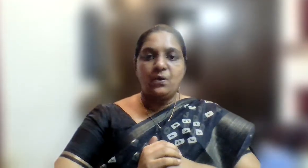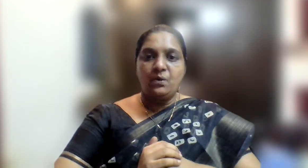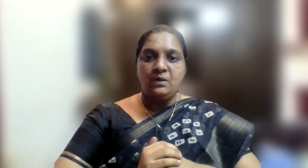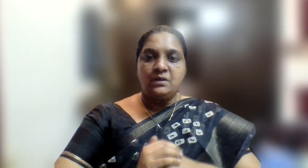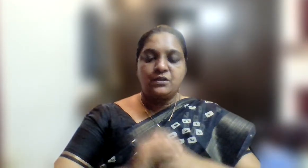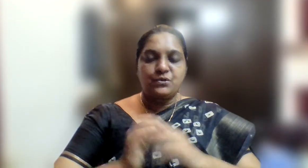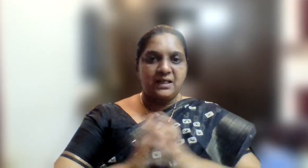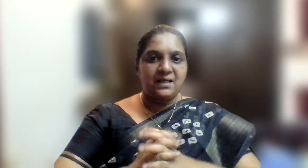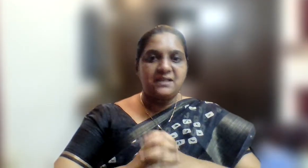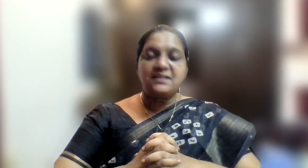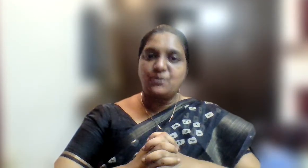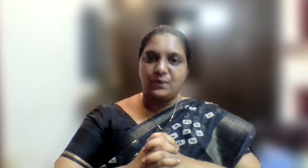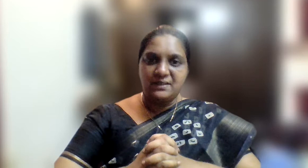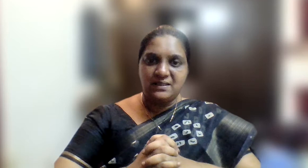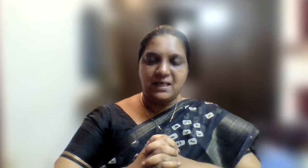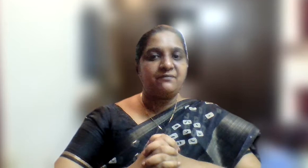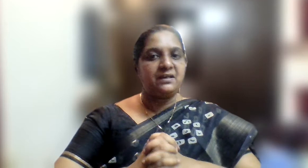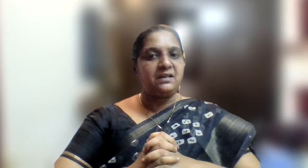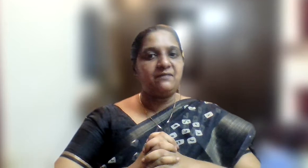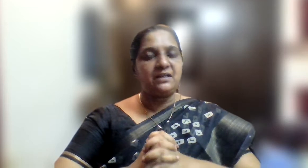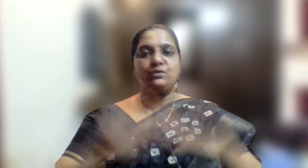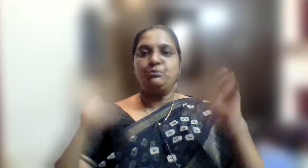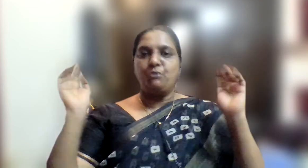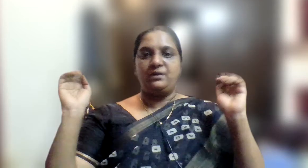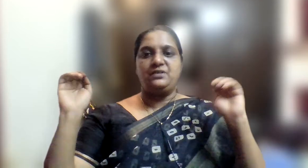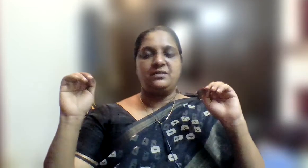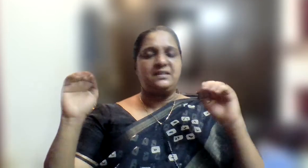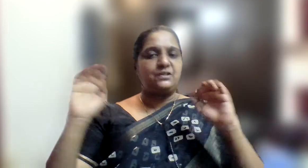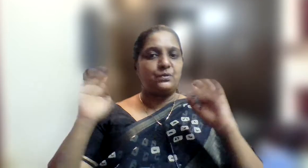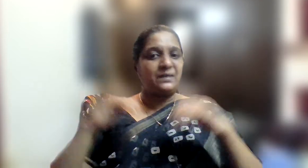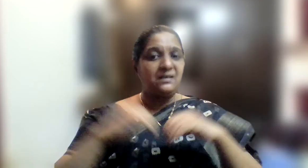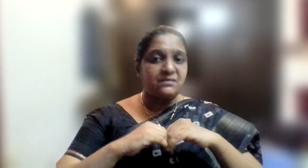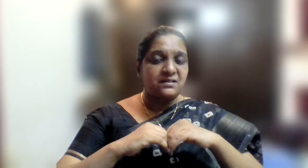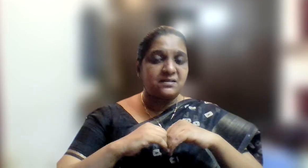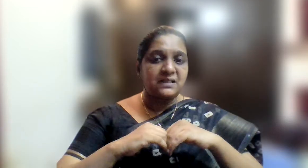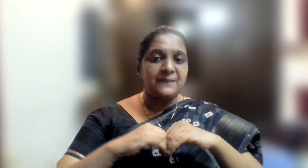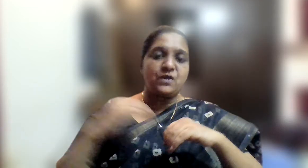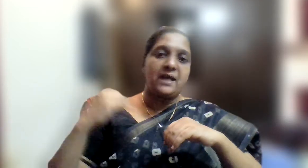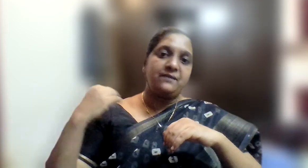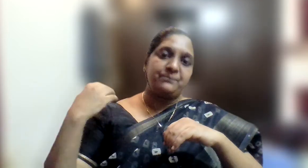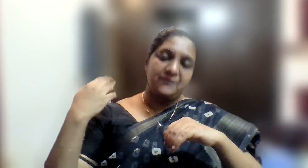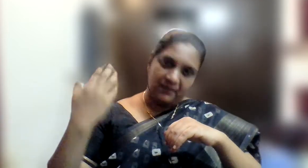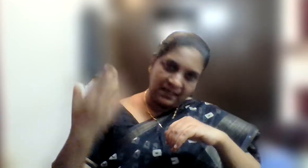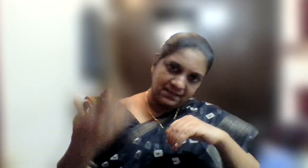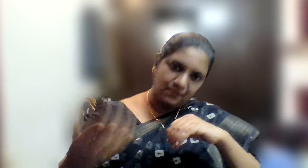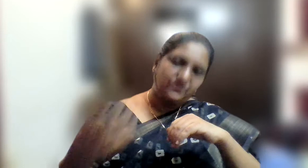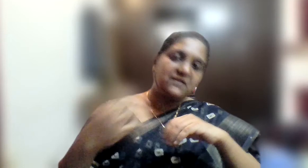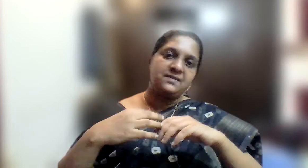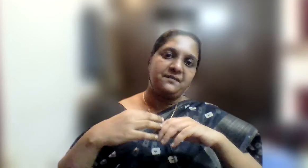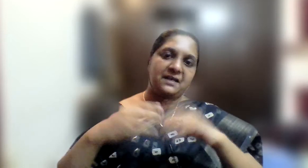So today is story time. Very, very good morning, children. So very interesting. So I last week itself I have